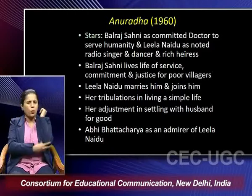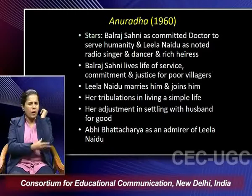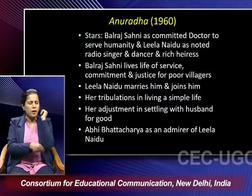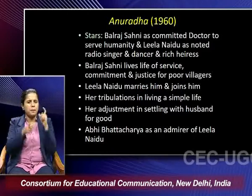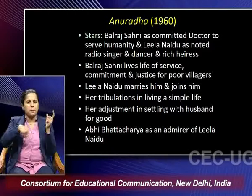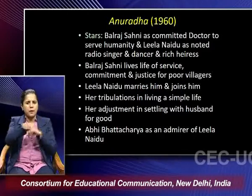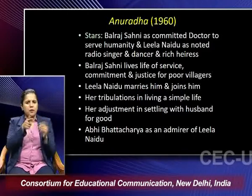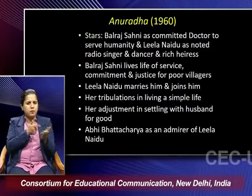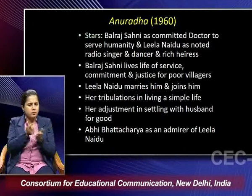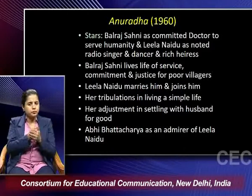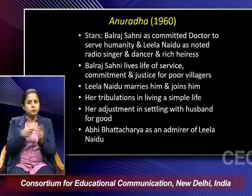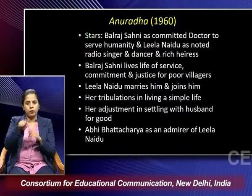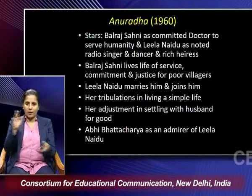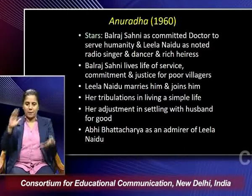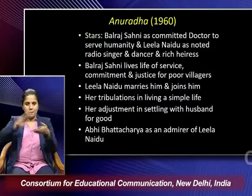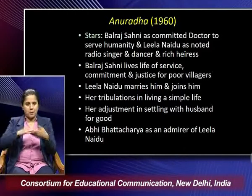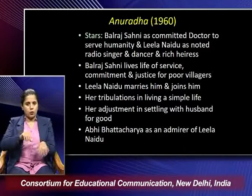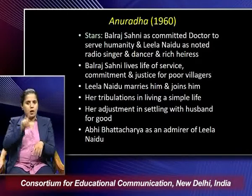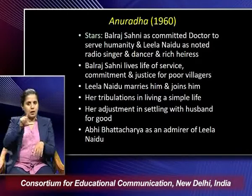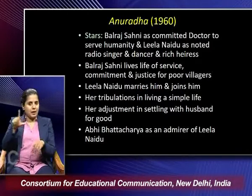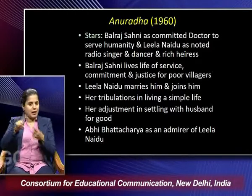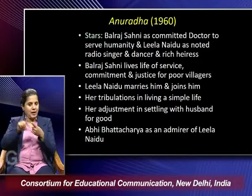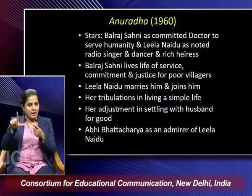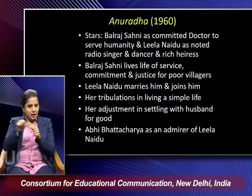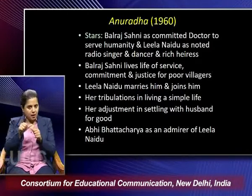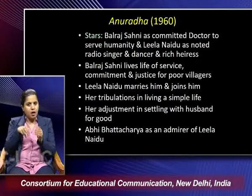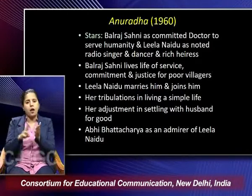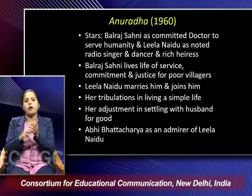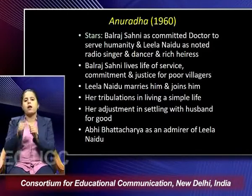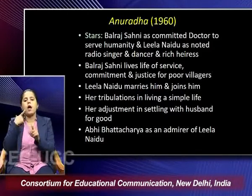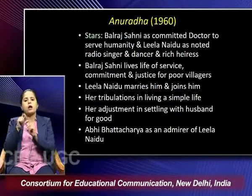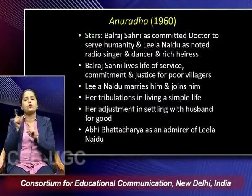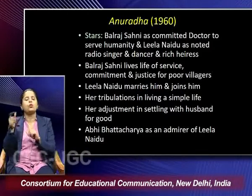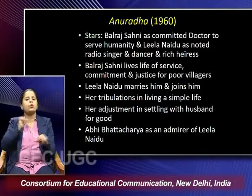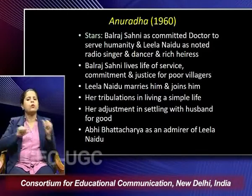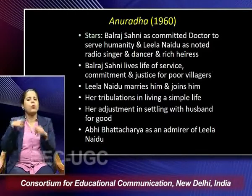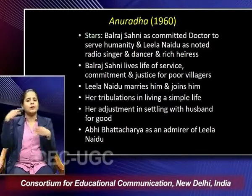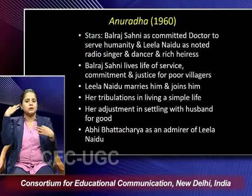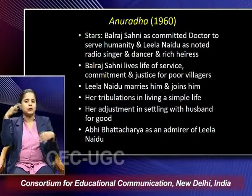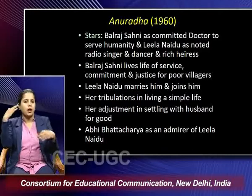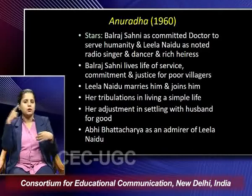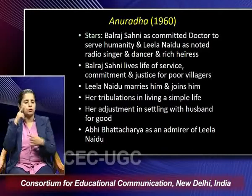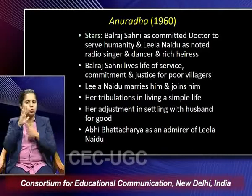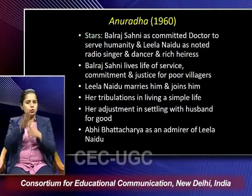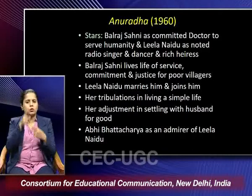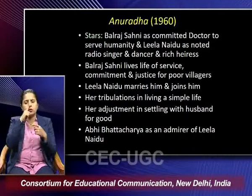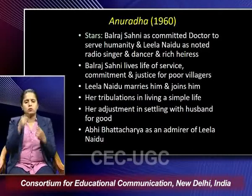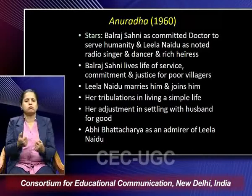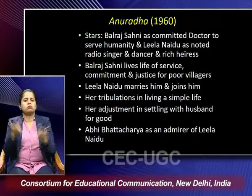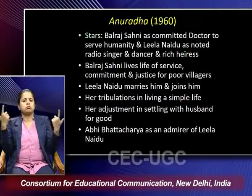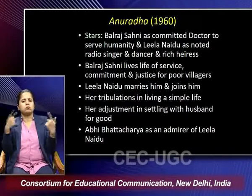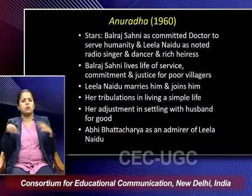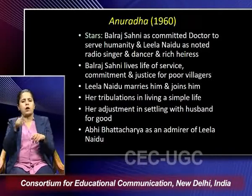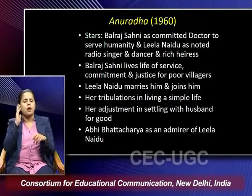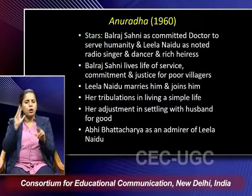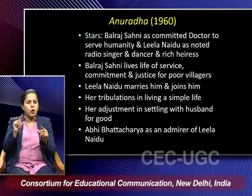he gets married to Leela Naidu, who plays the role of a dancer or a rich heiress and a radio